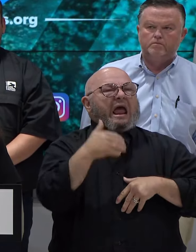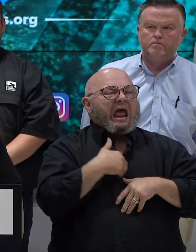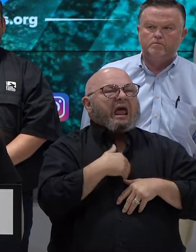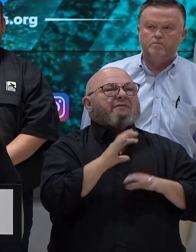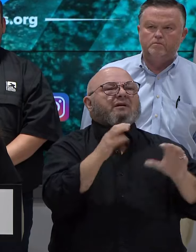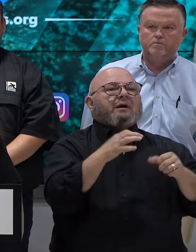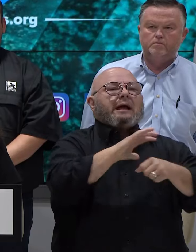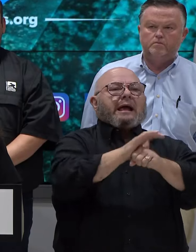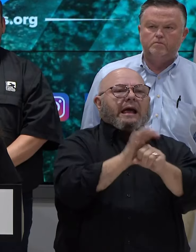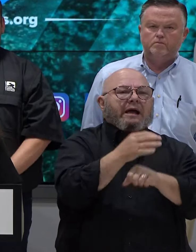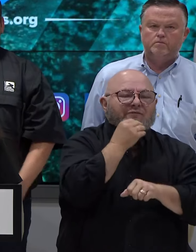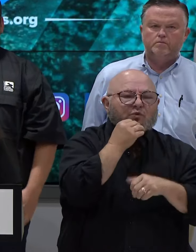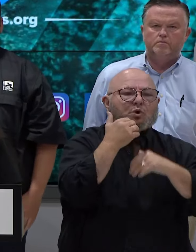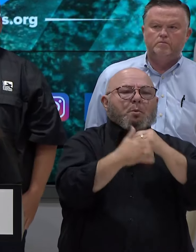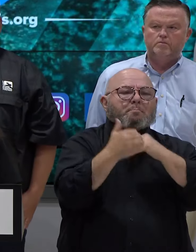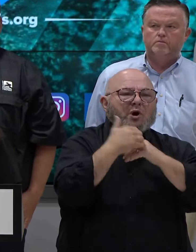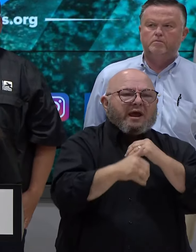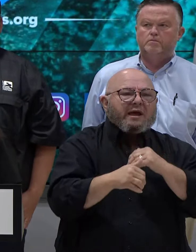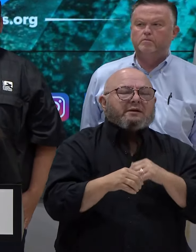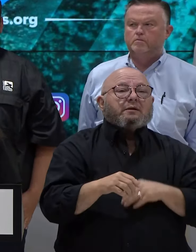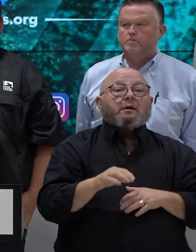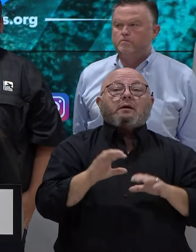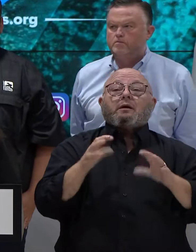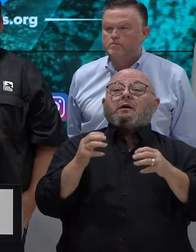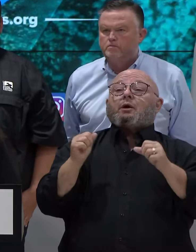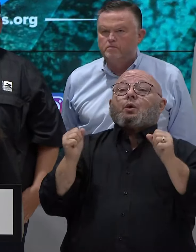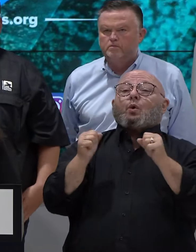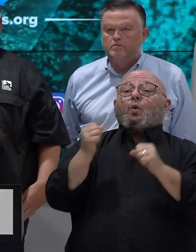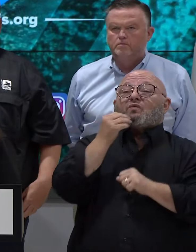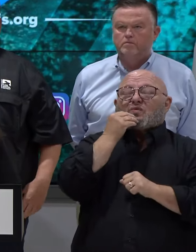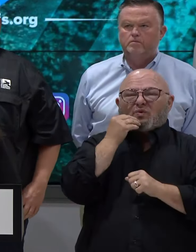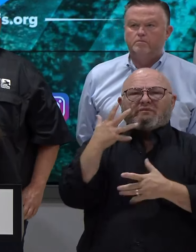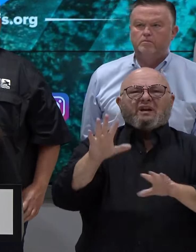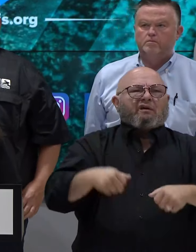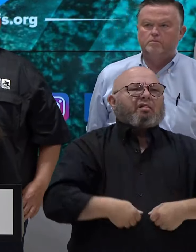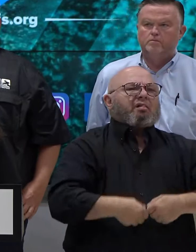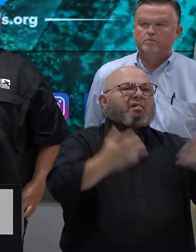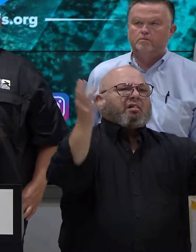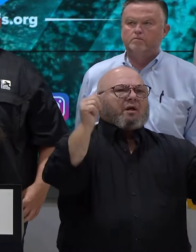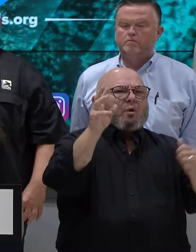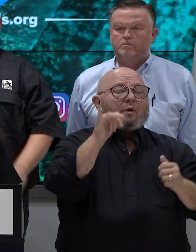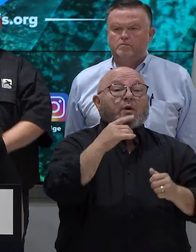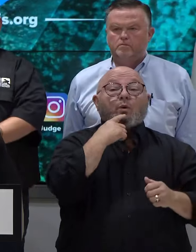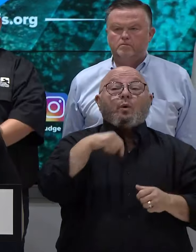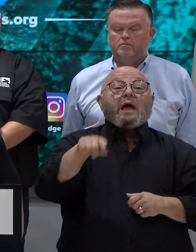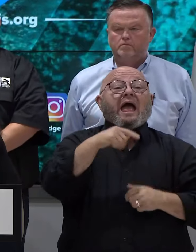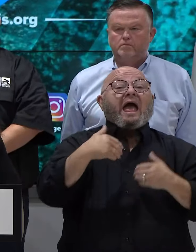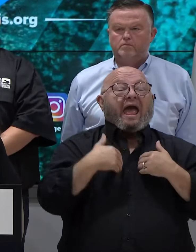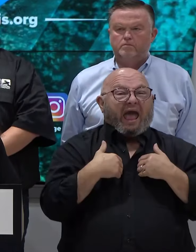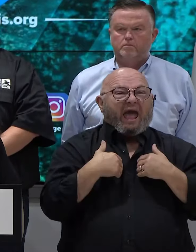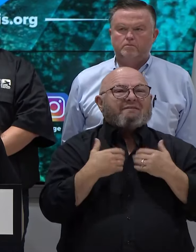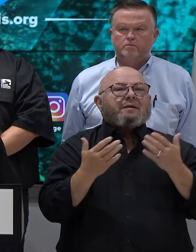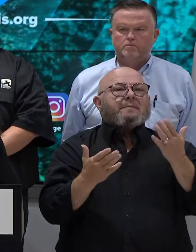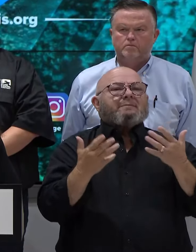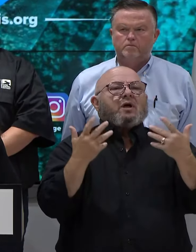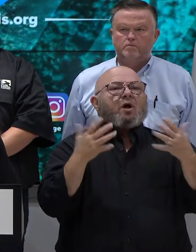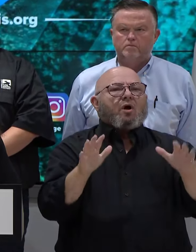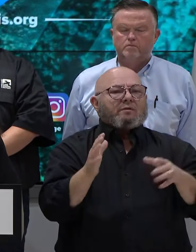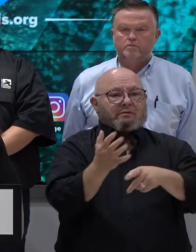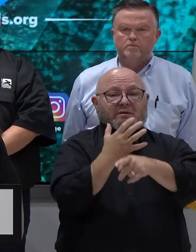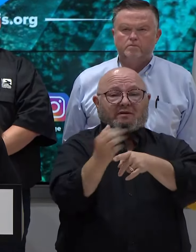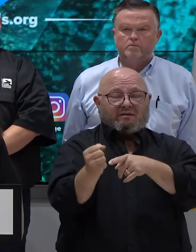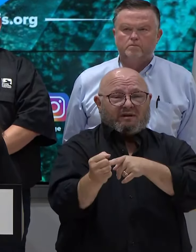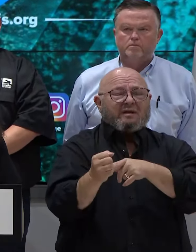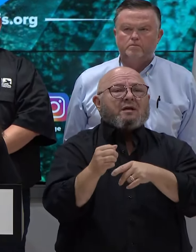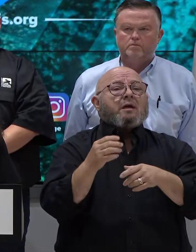non-perishables. They've given away the perishable items, and the ones that do have perishables probably have already run out or are